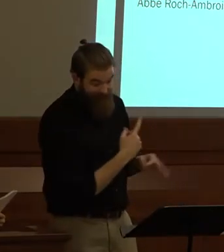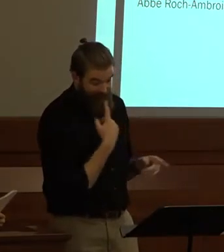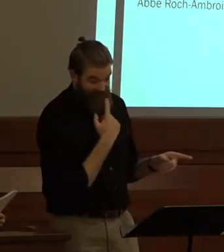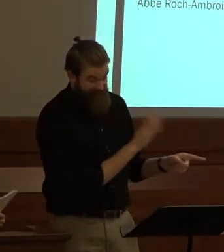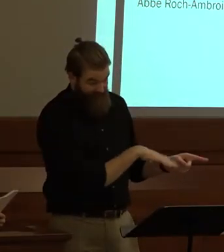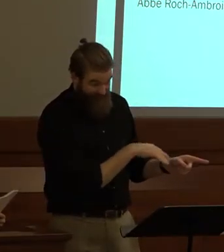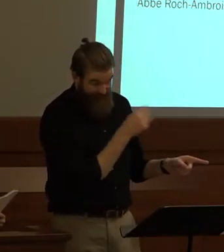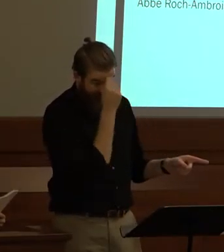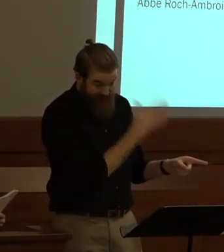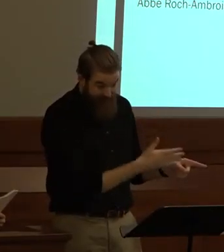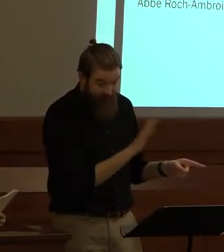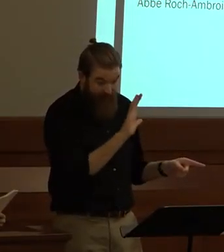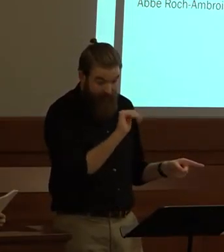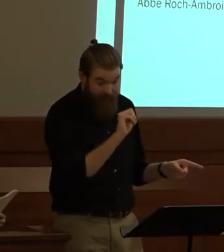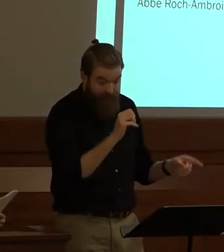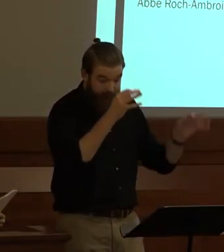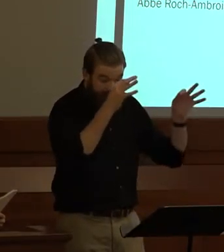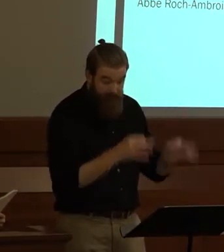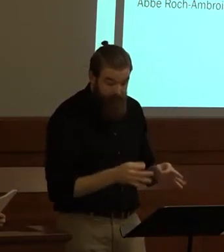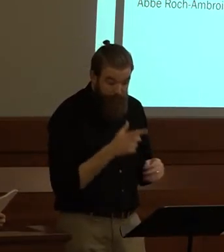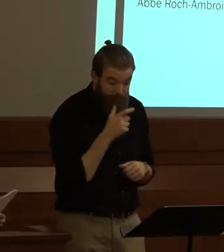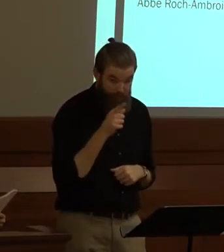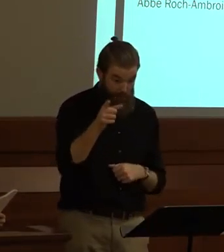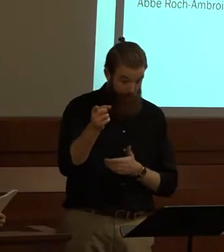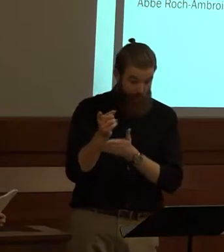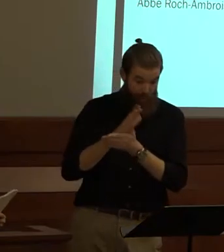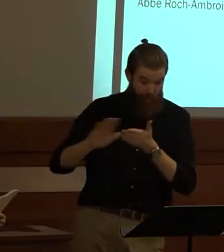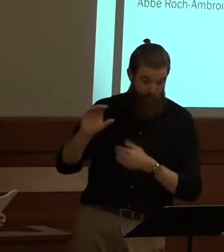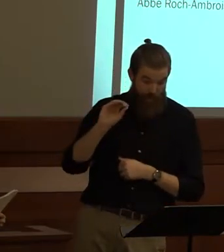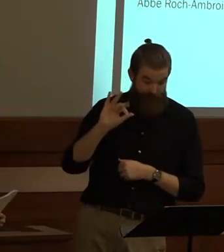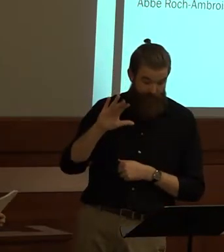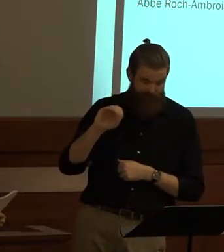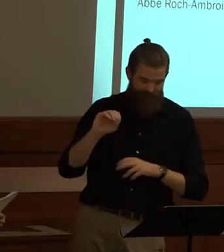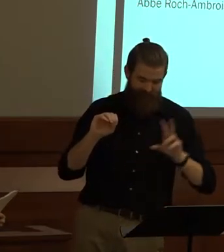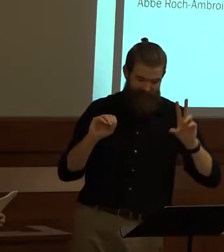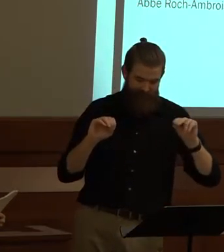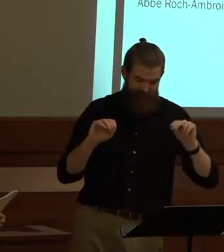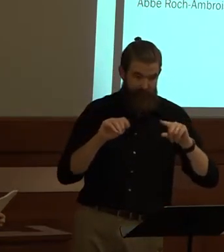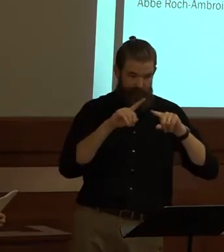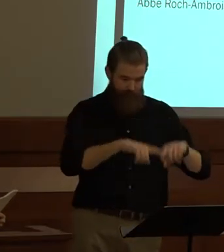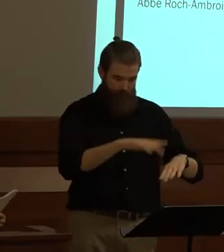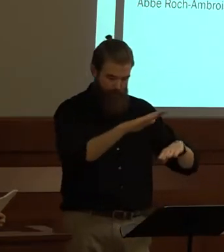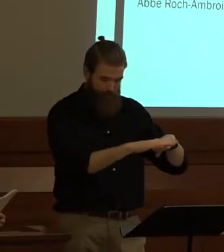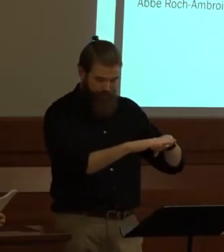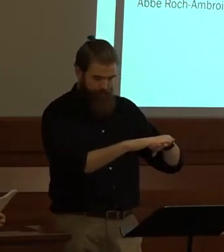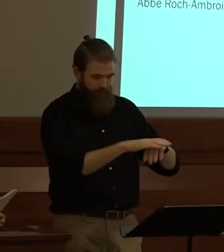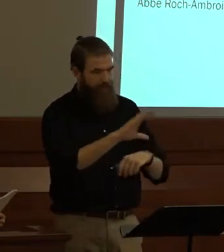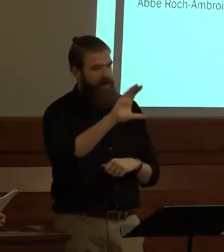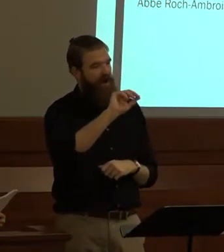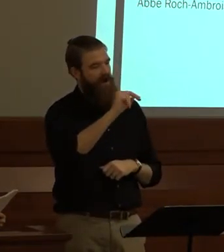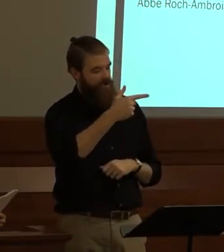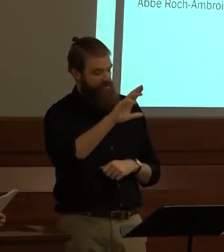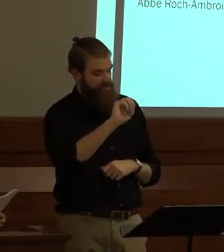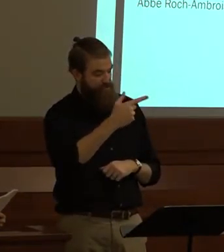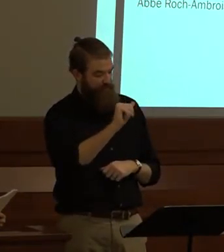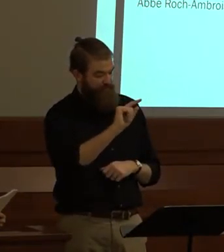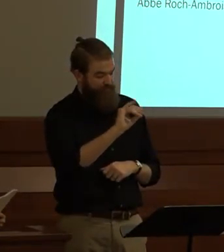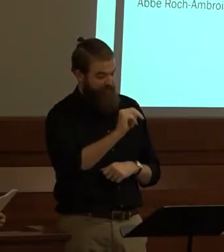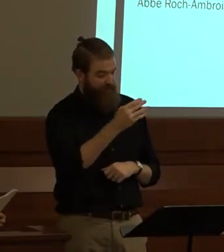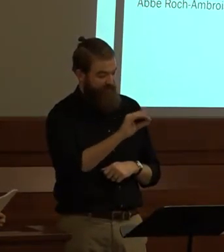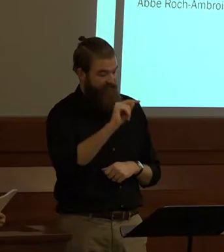Undaunted, La Fonta was able to deliver a direct petition of appeal through his superior general, along with